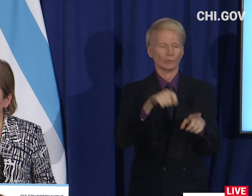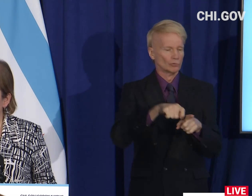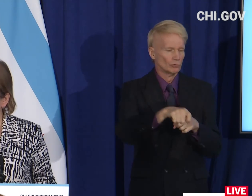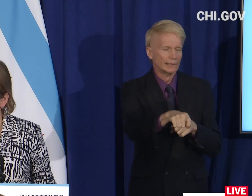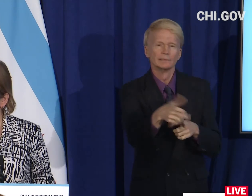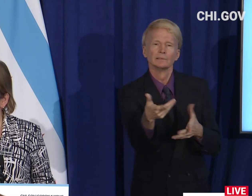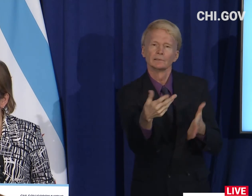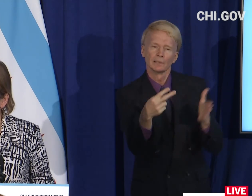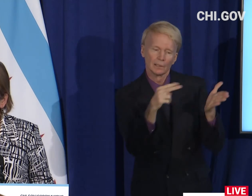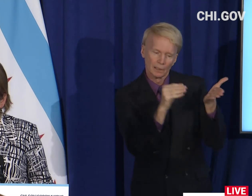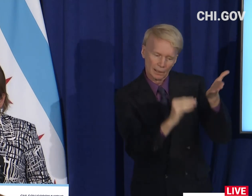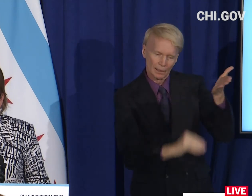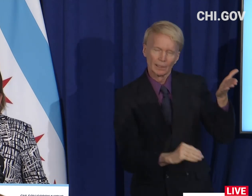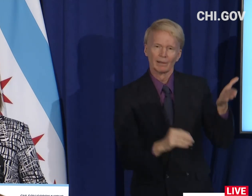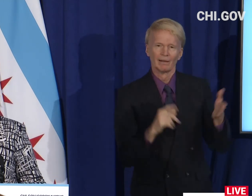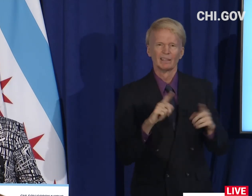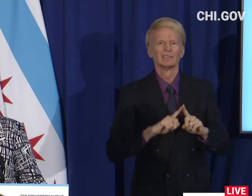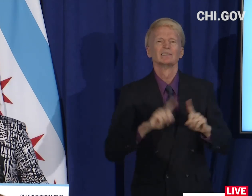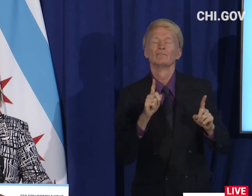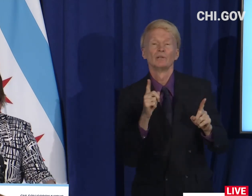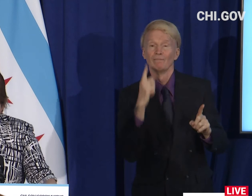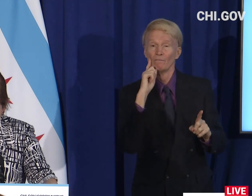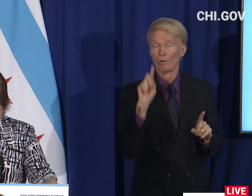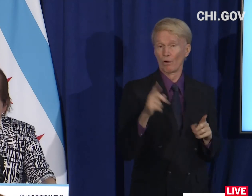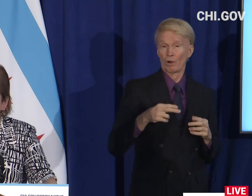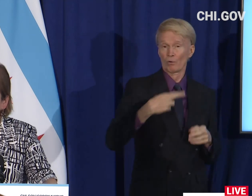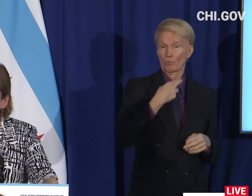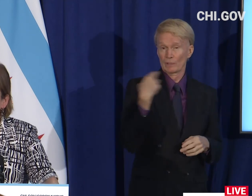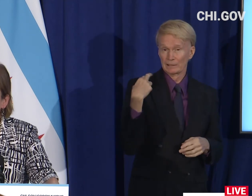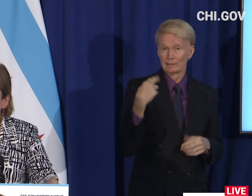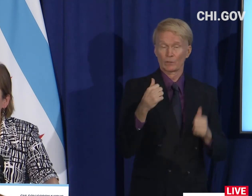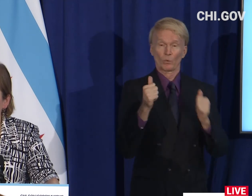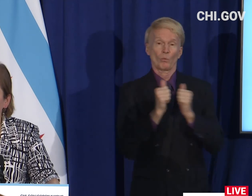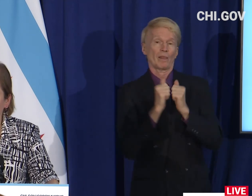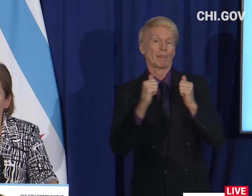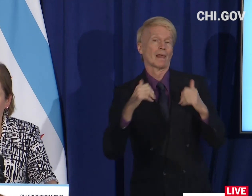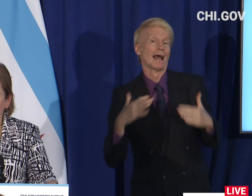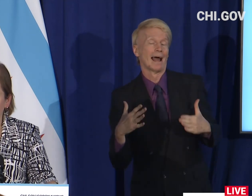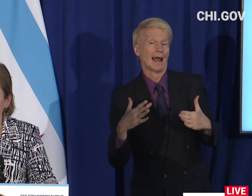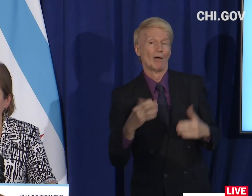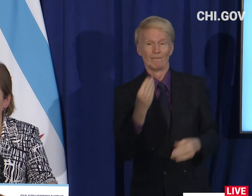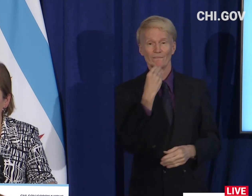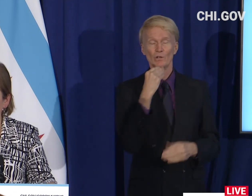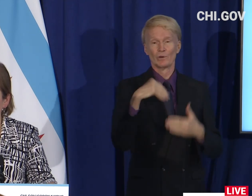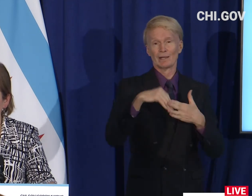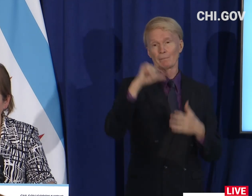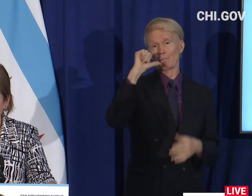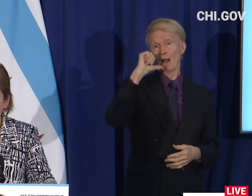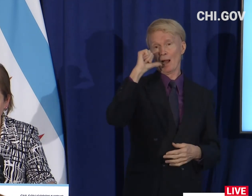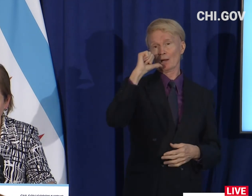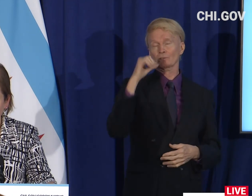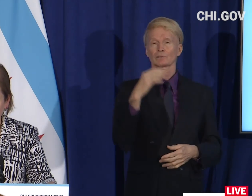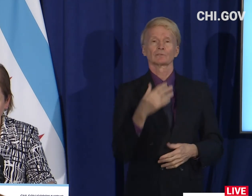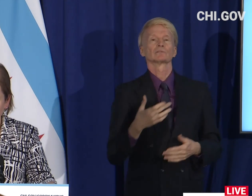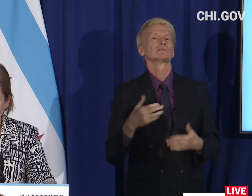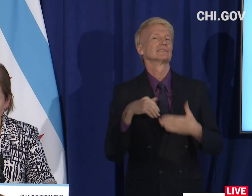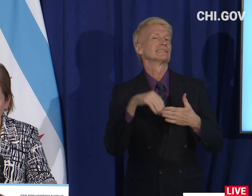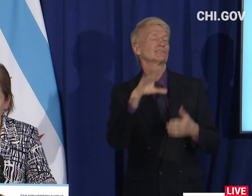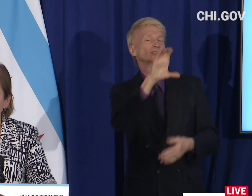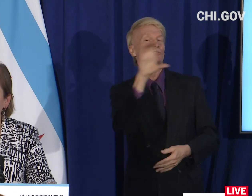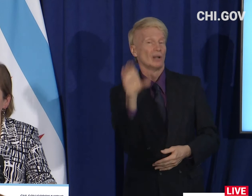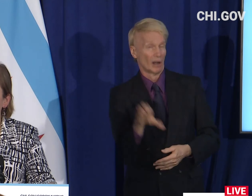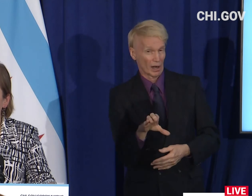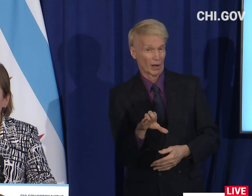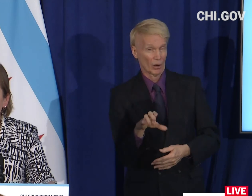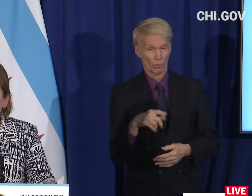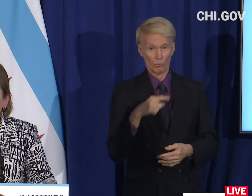between the risk at indoor dining at restaurants and bars that don't serve food. How much more dangerous are bars than restaurants in Chicago based